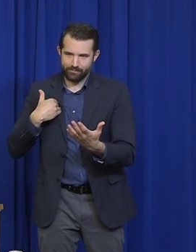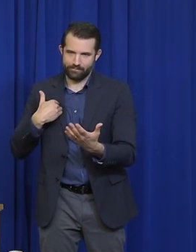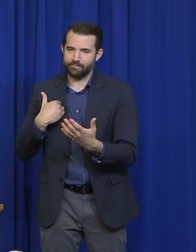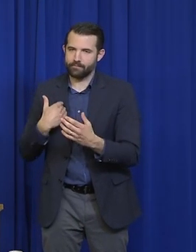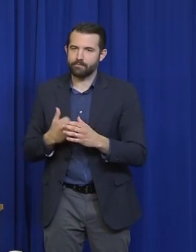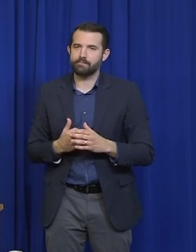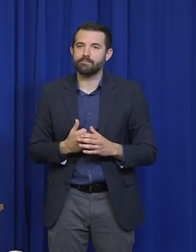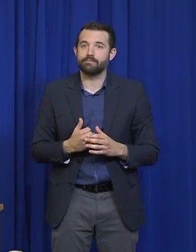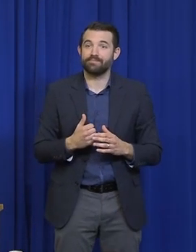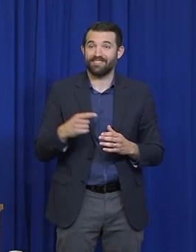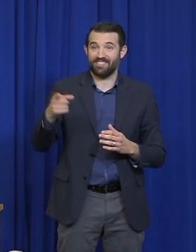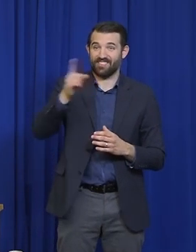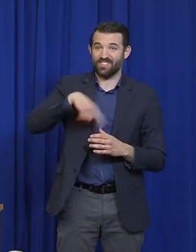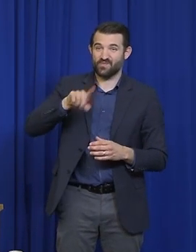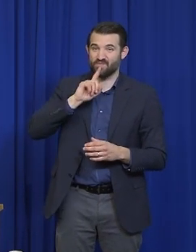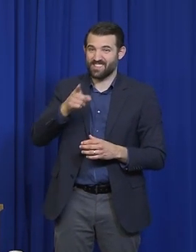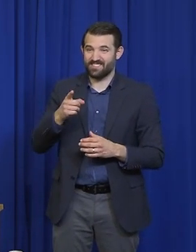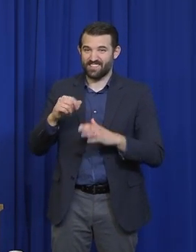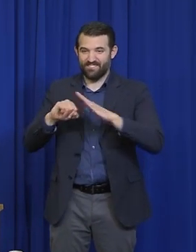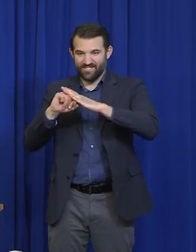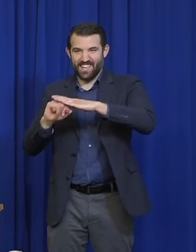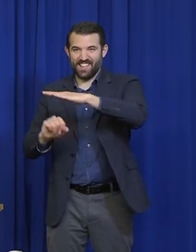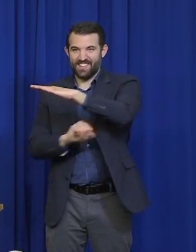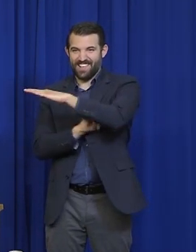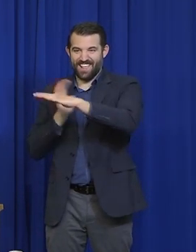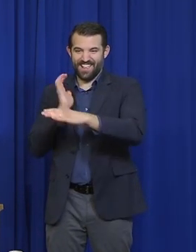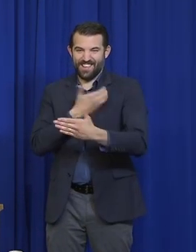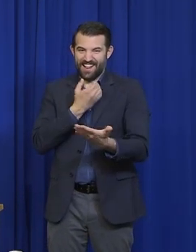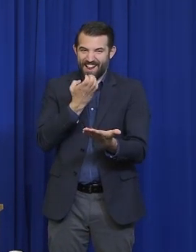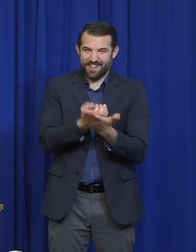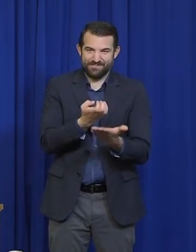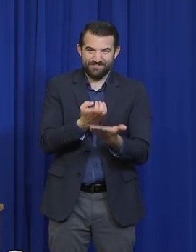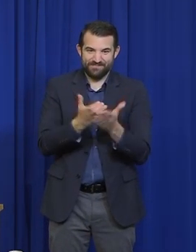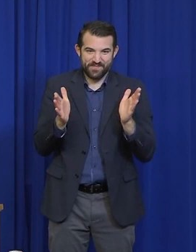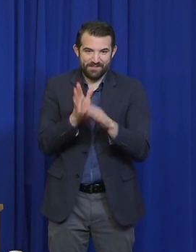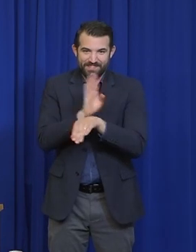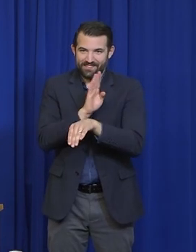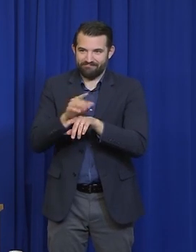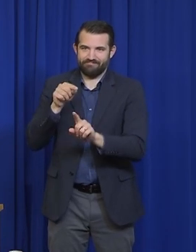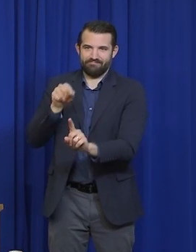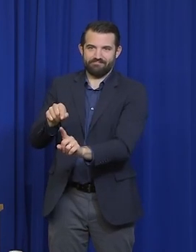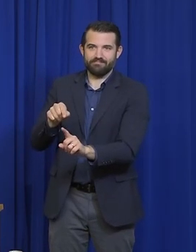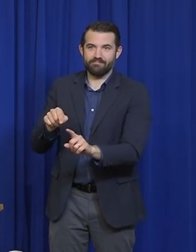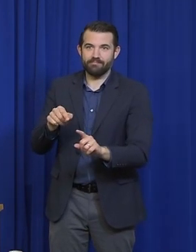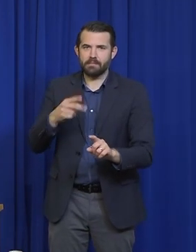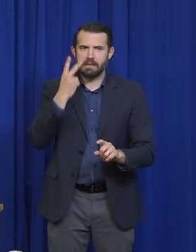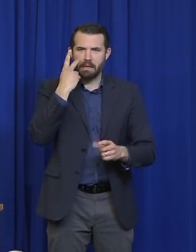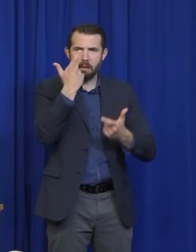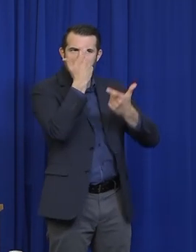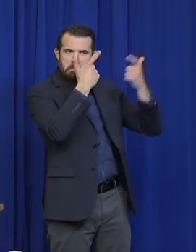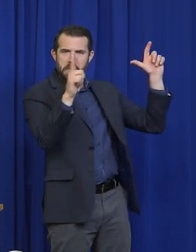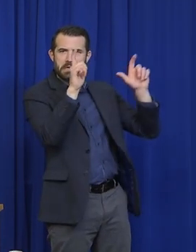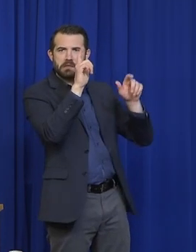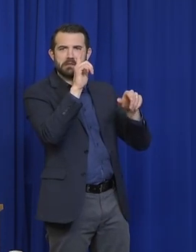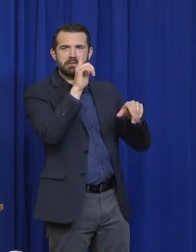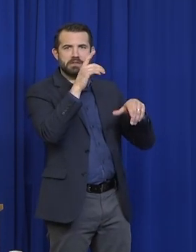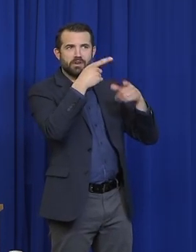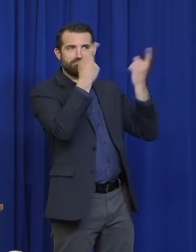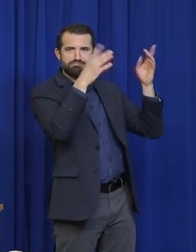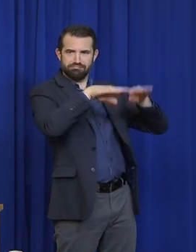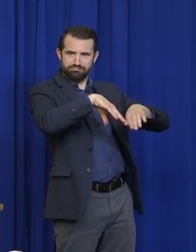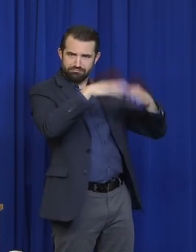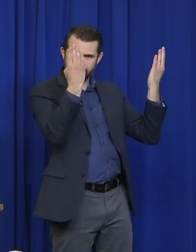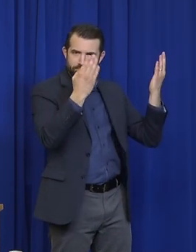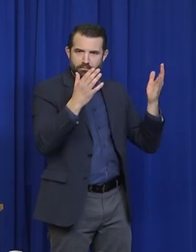economy it bothers me to see large entities and large stores being open small ones not I'd